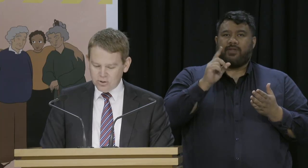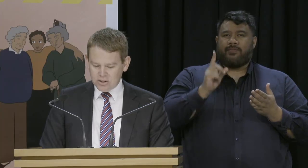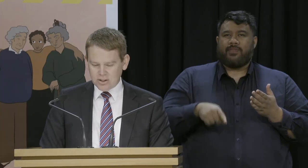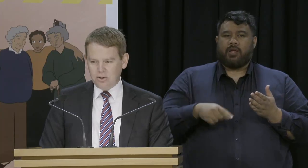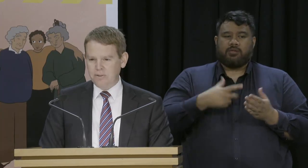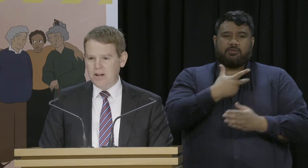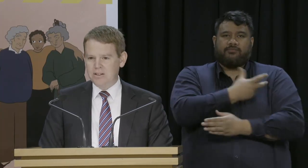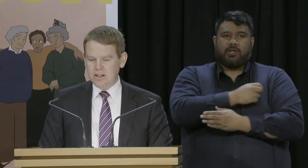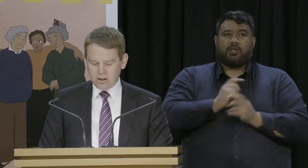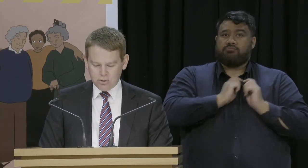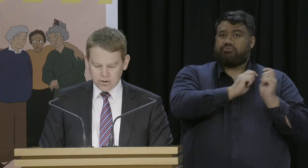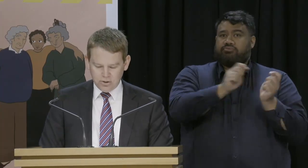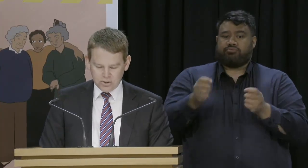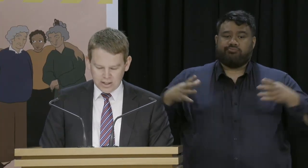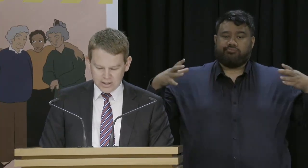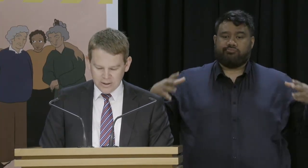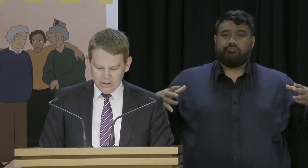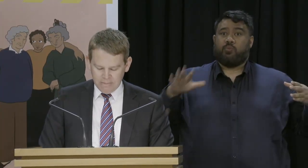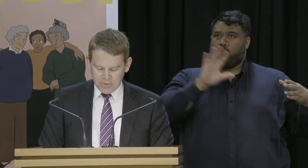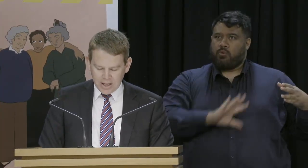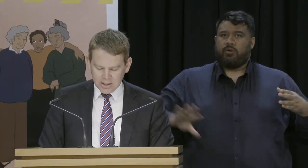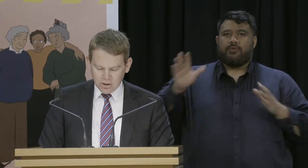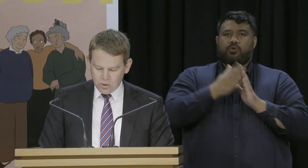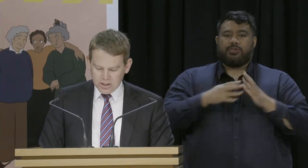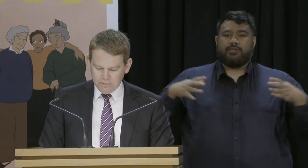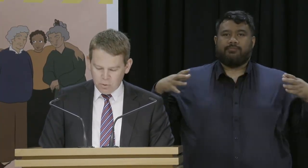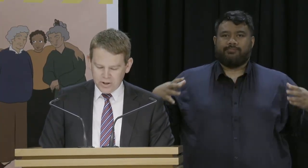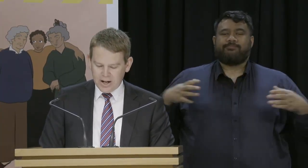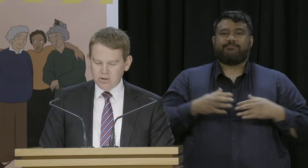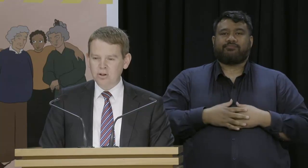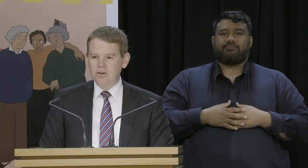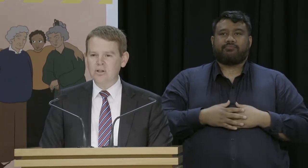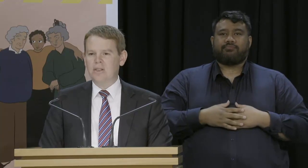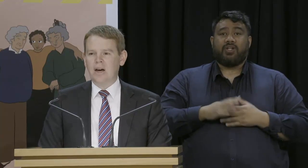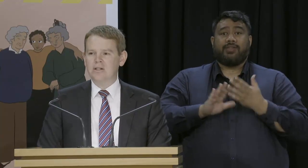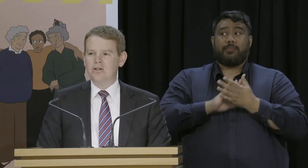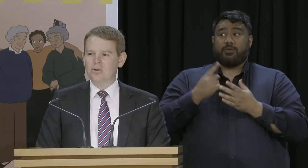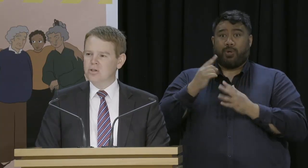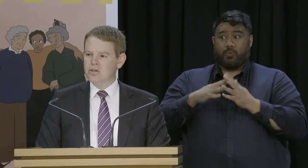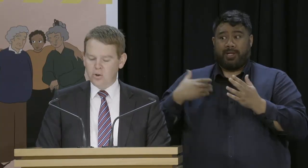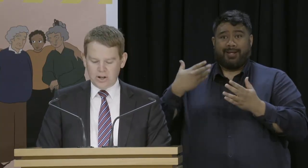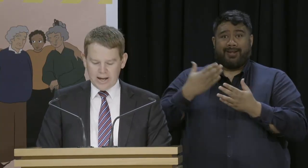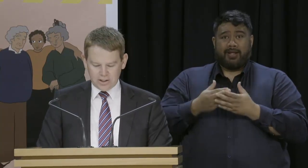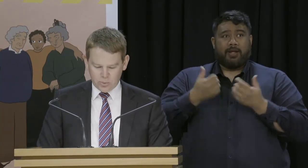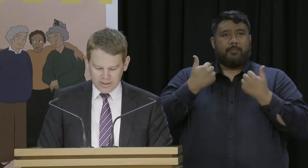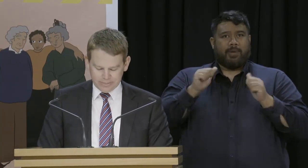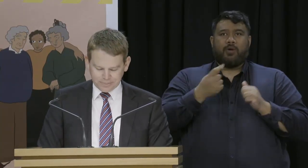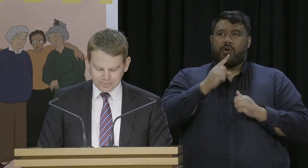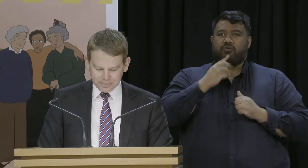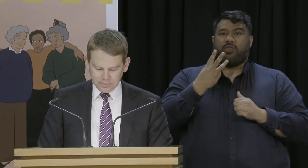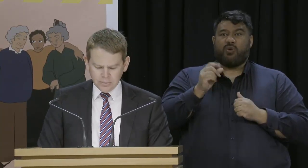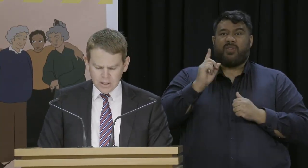1,149,608 doses of the vaccine across New Zealand. That's an increase of more than 130,000 doses on last